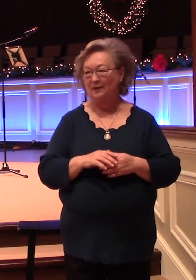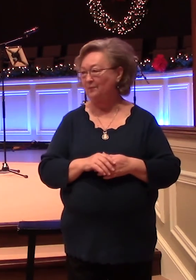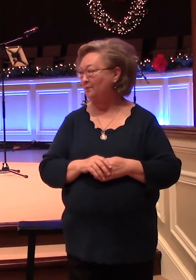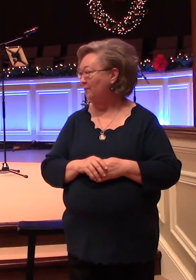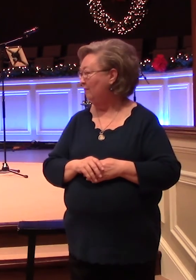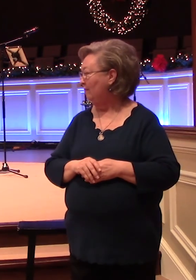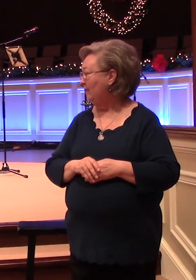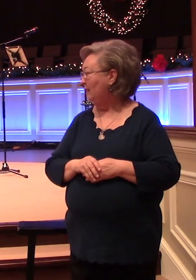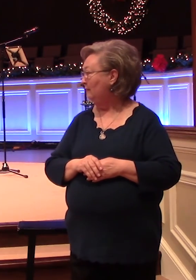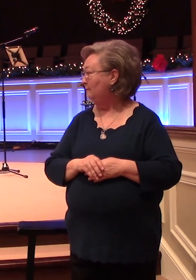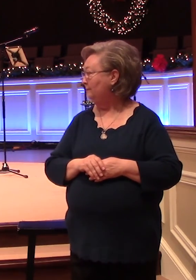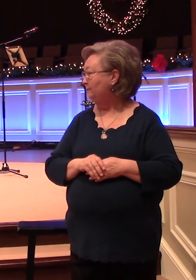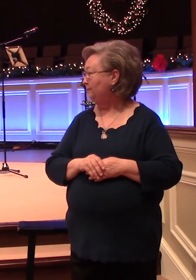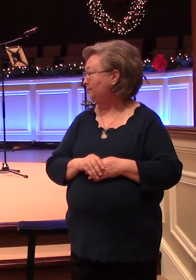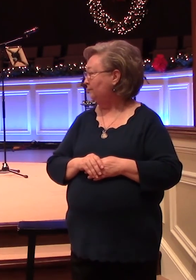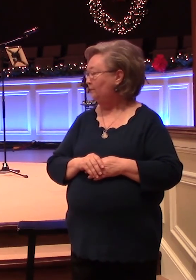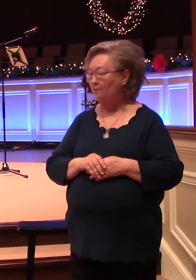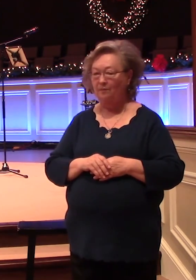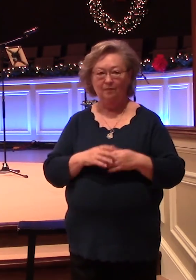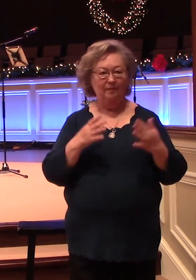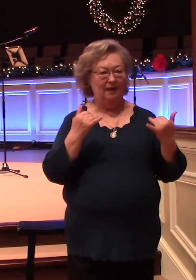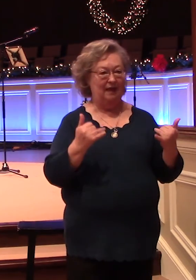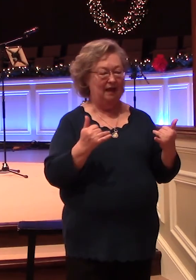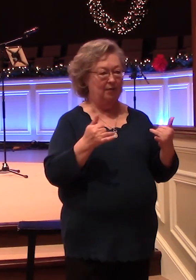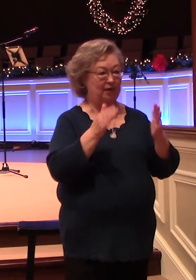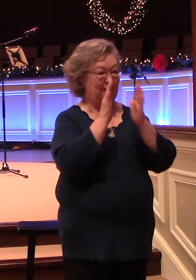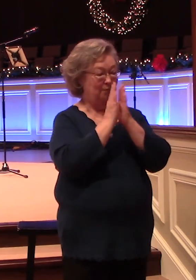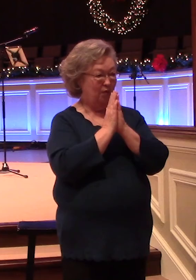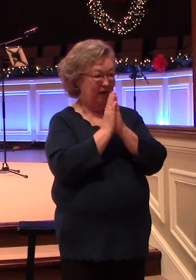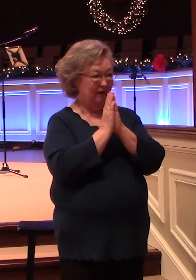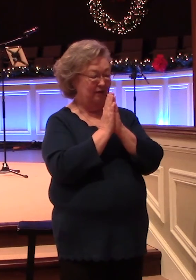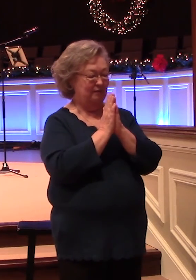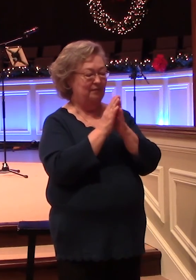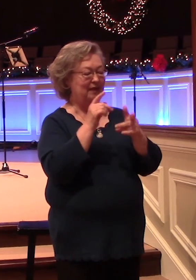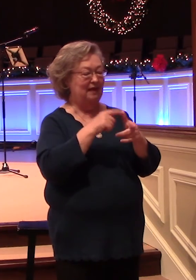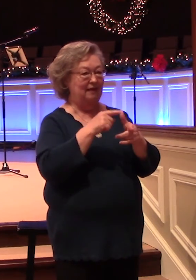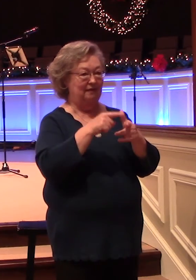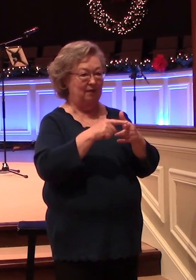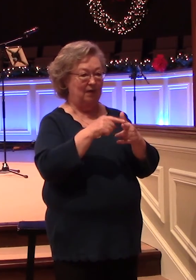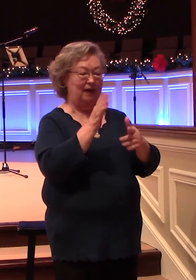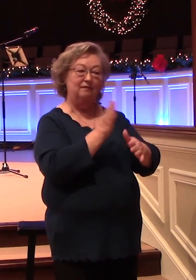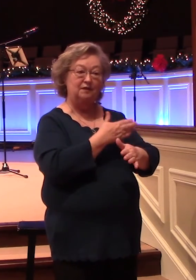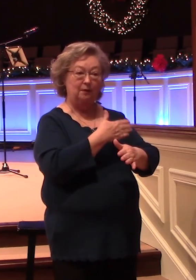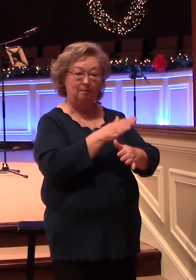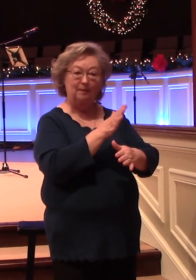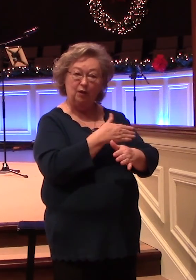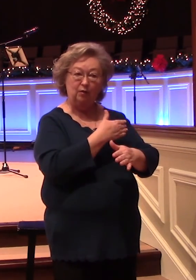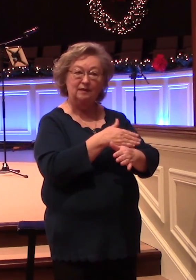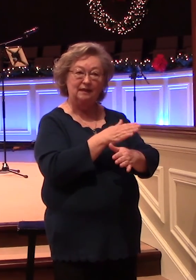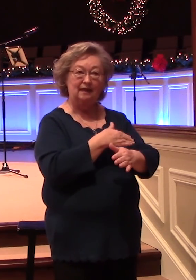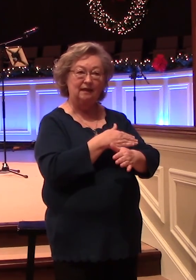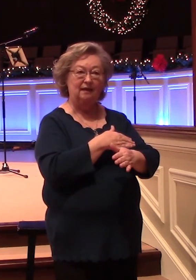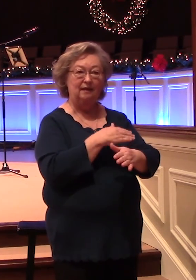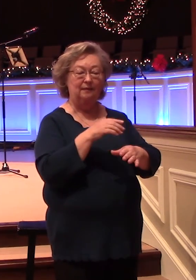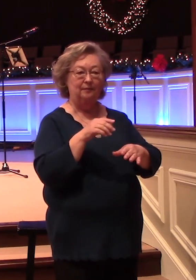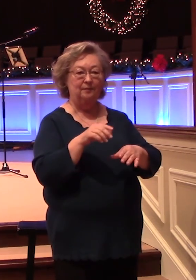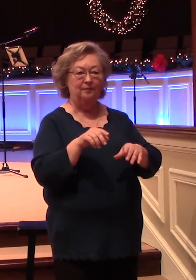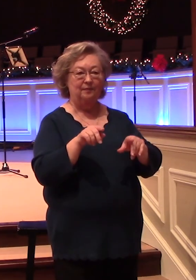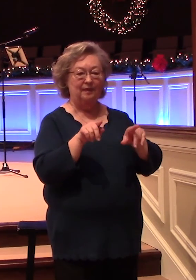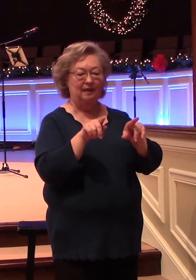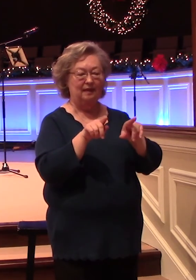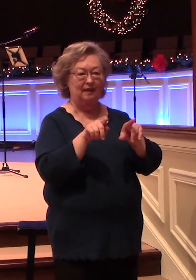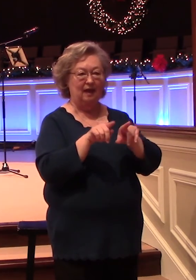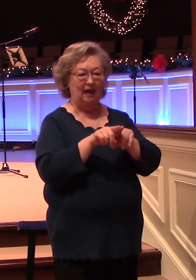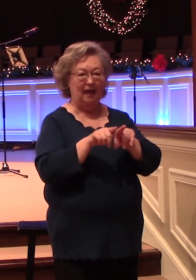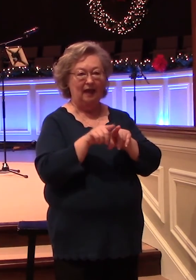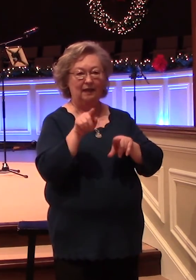And so I'm going to lead us in prayer. We'll have some music playing. Can we have some music playing? Thank you, Karen. And if you need to